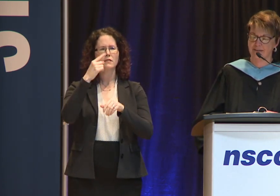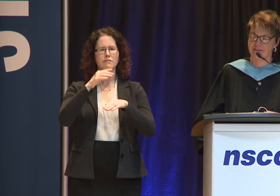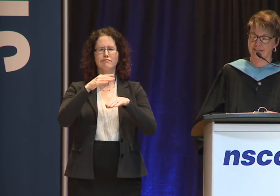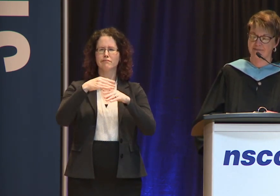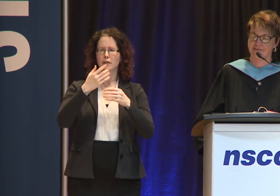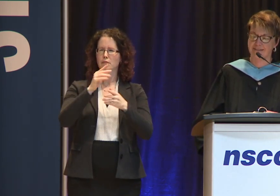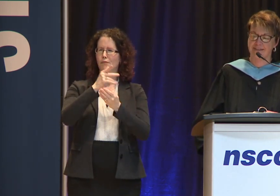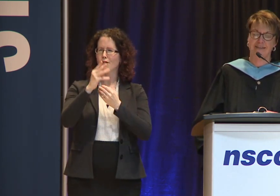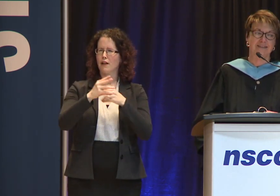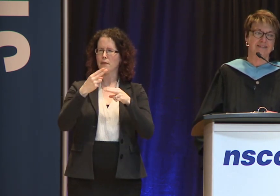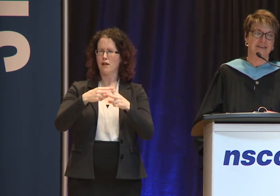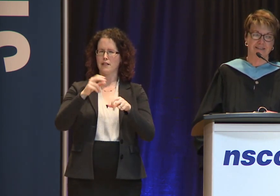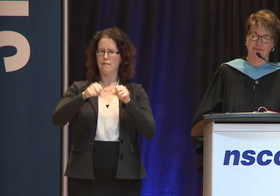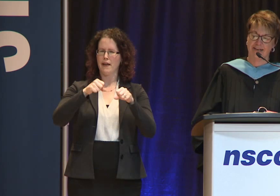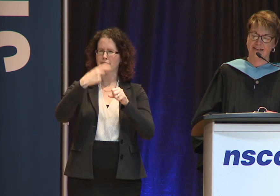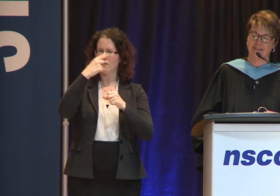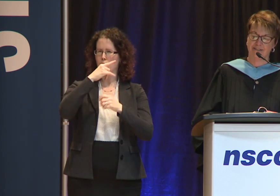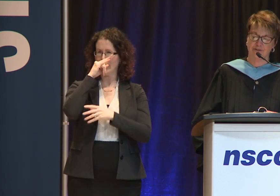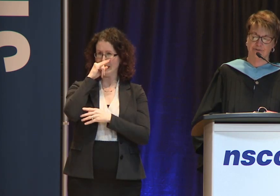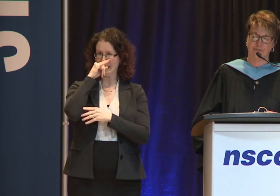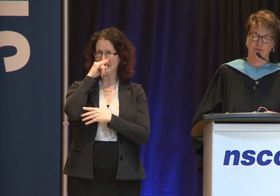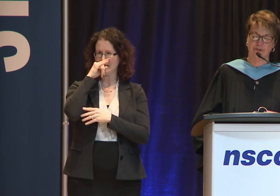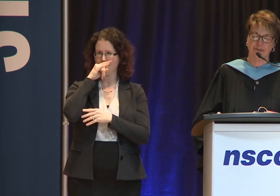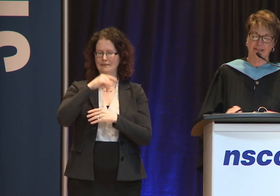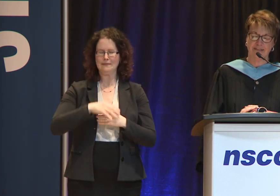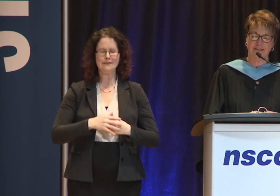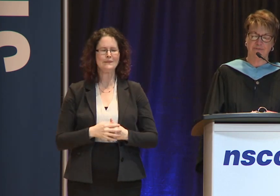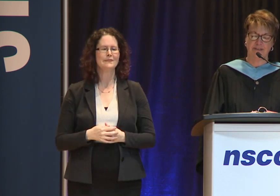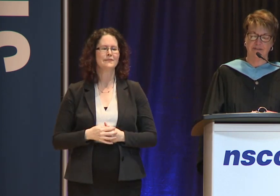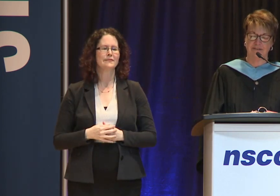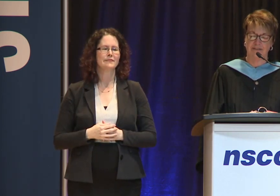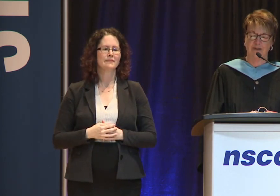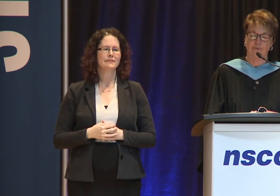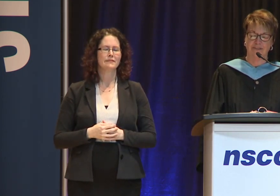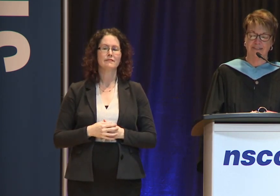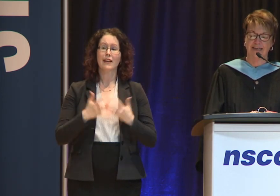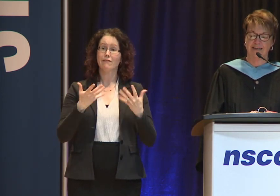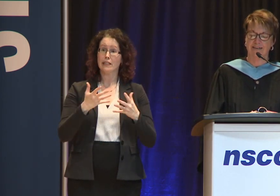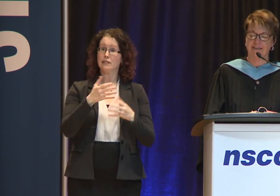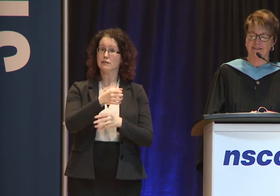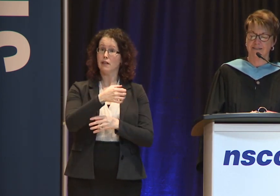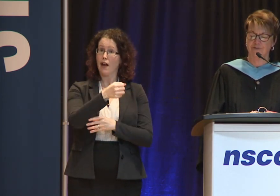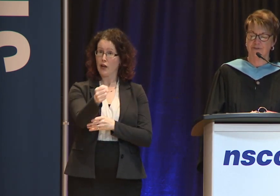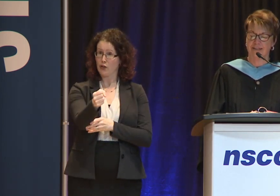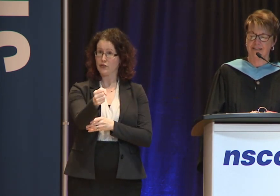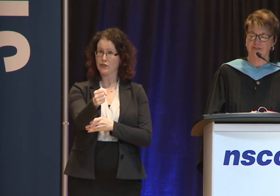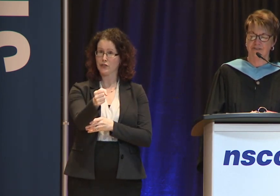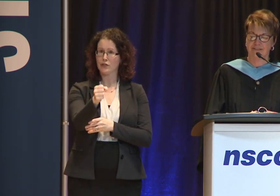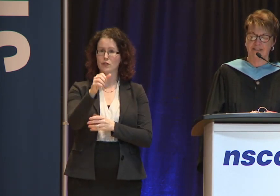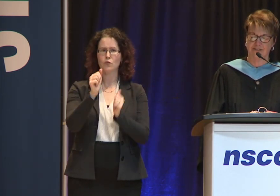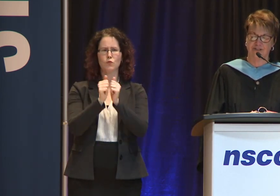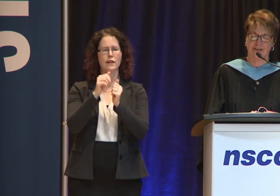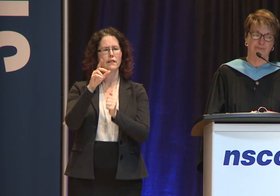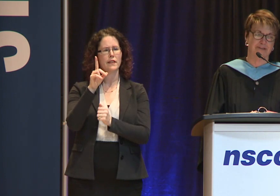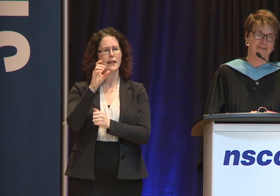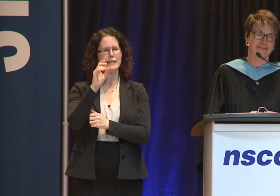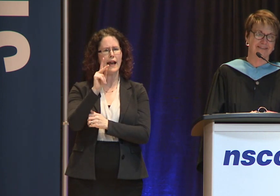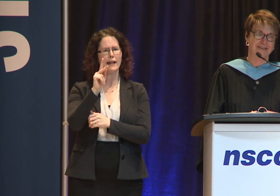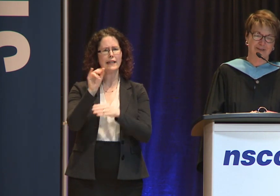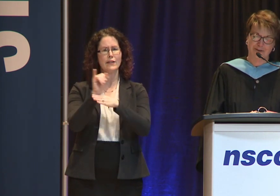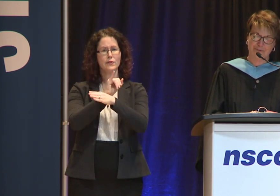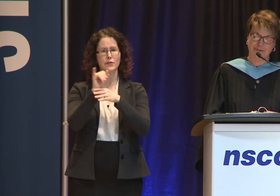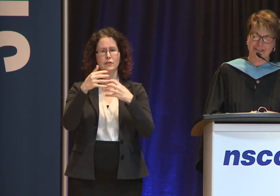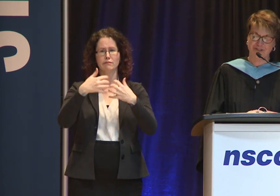Lunenburg County. Tyler has secured employment in his field with DAC Industrial Engines in